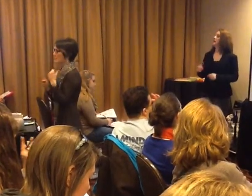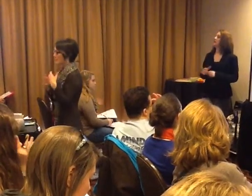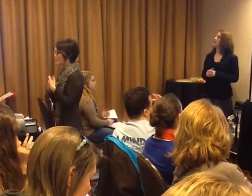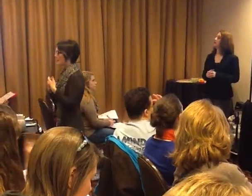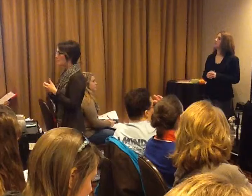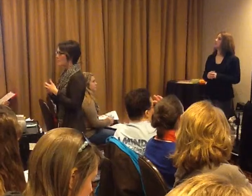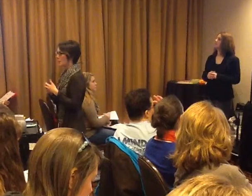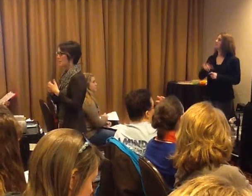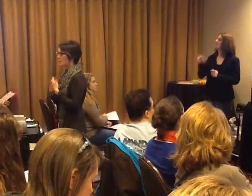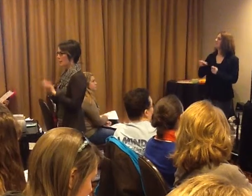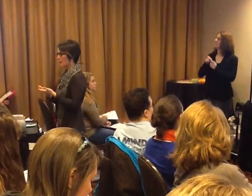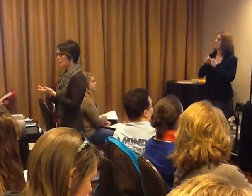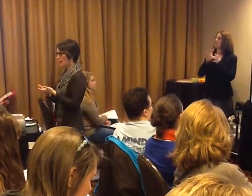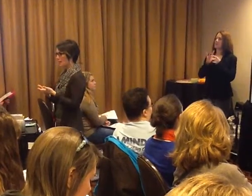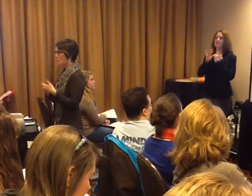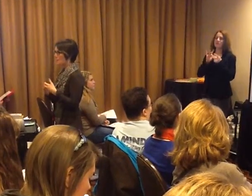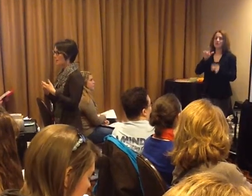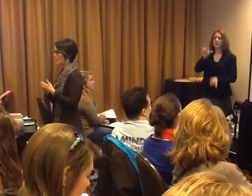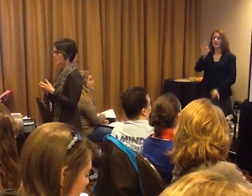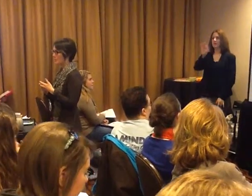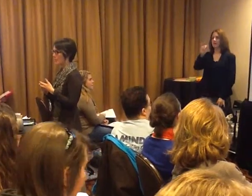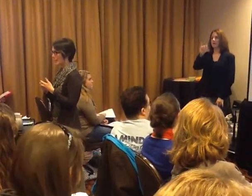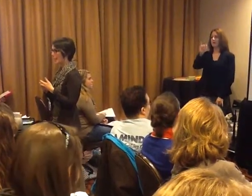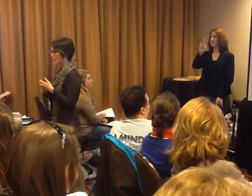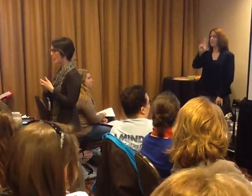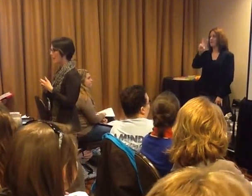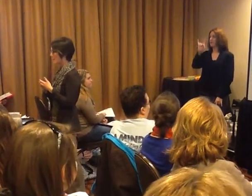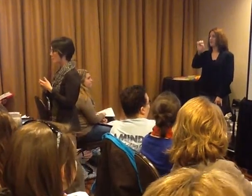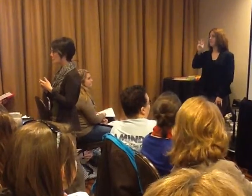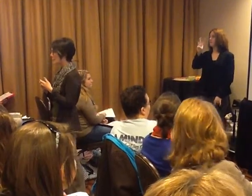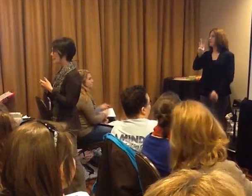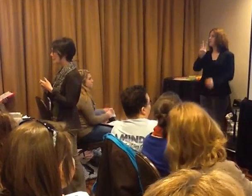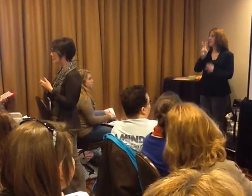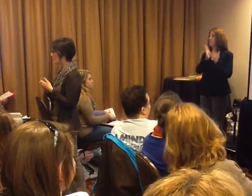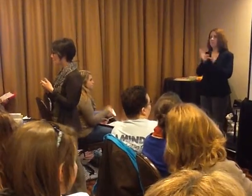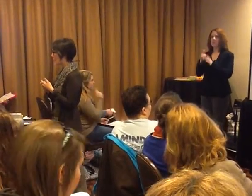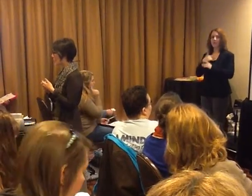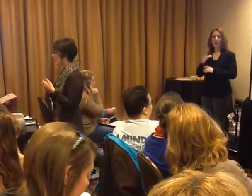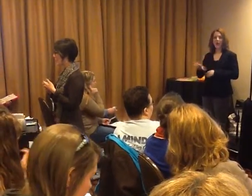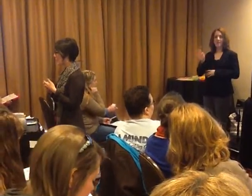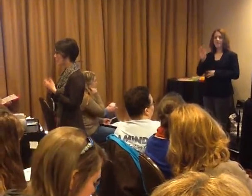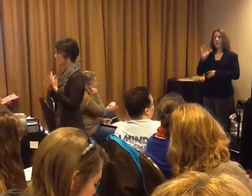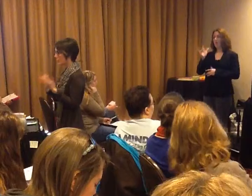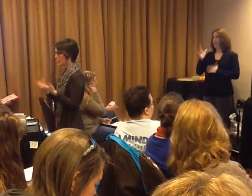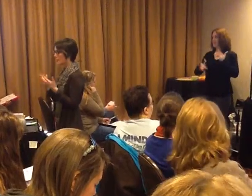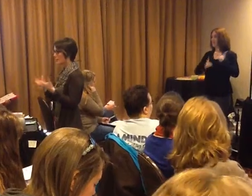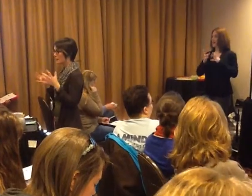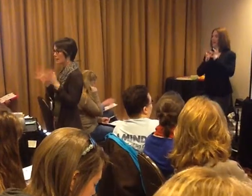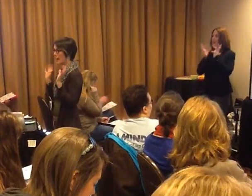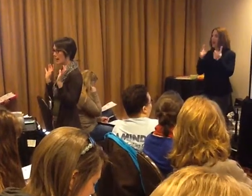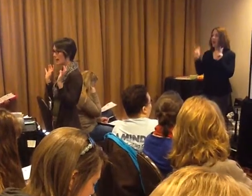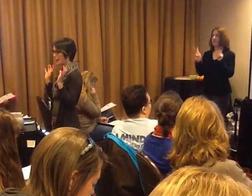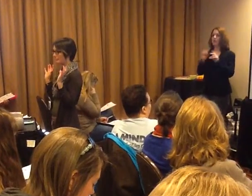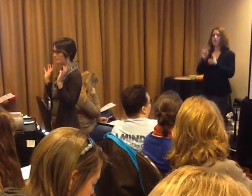They specifically mentioned the Fairview Method, which I thought was exciting. I know a lot of people in Illinois have really